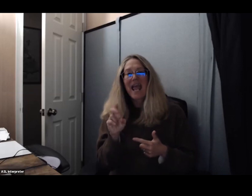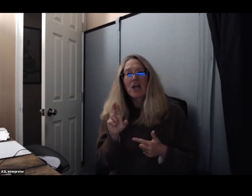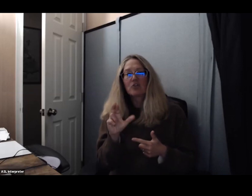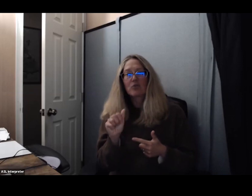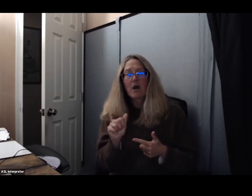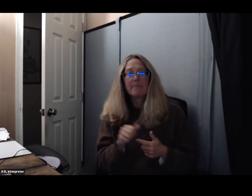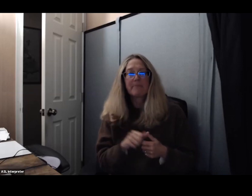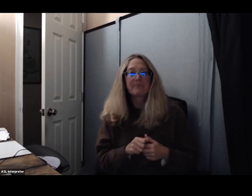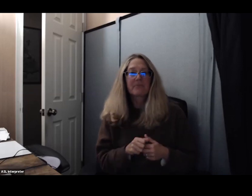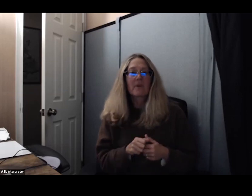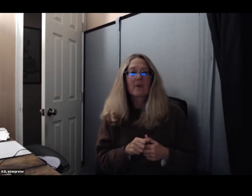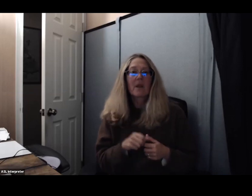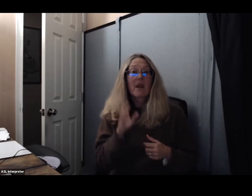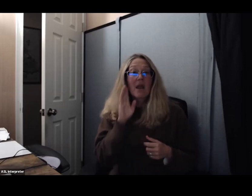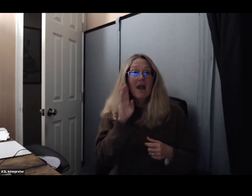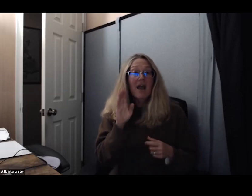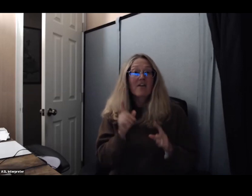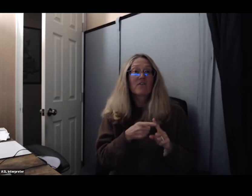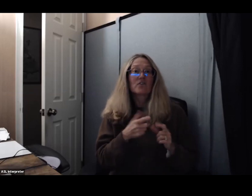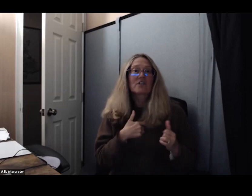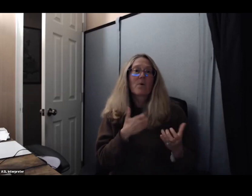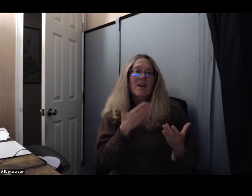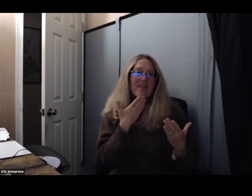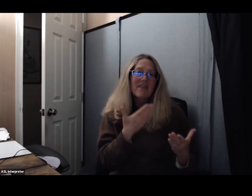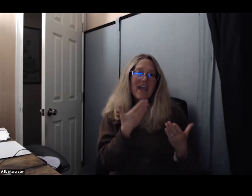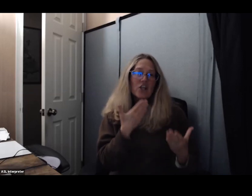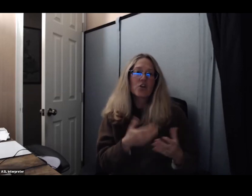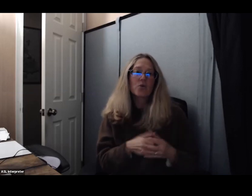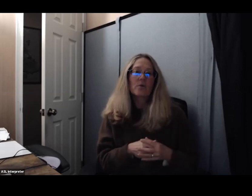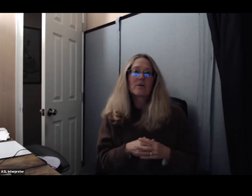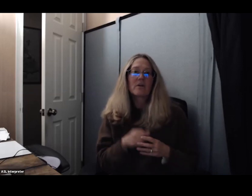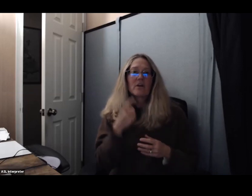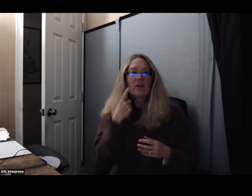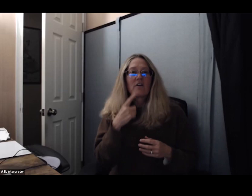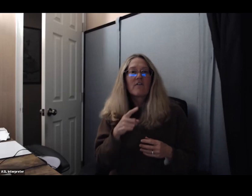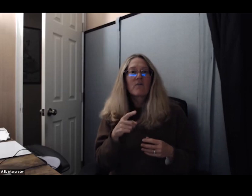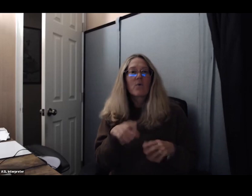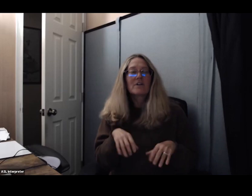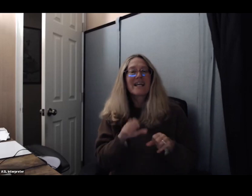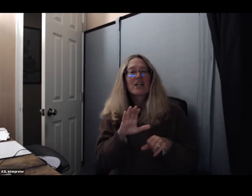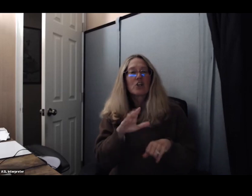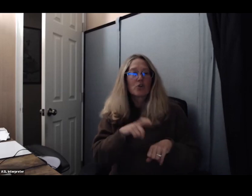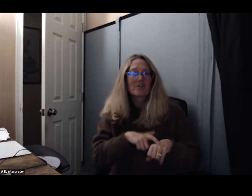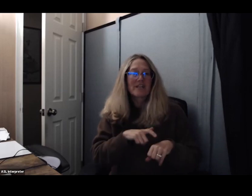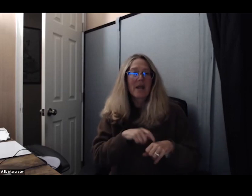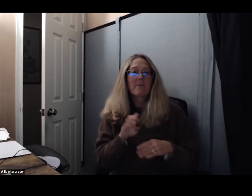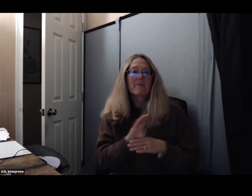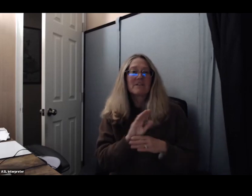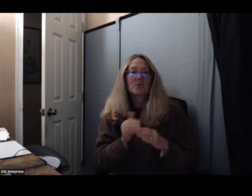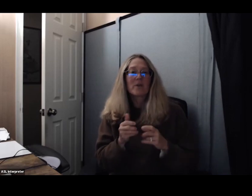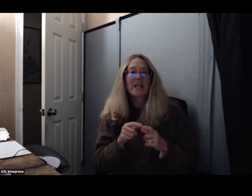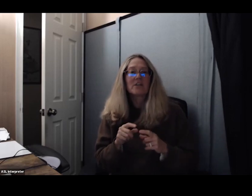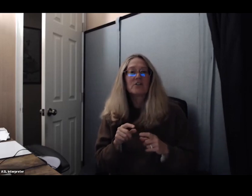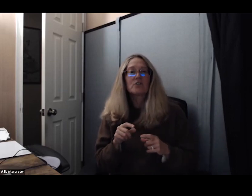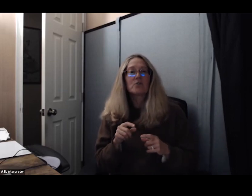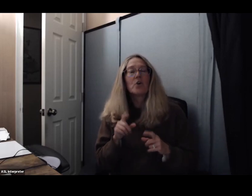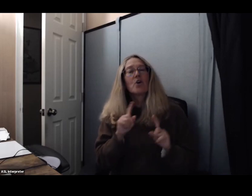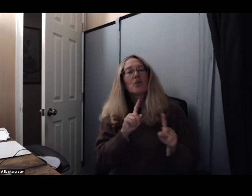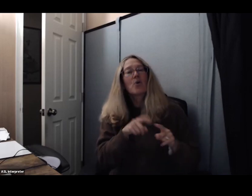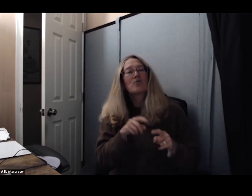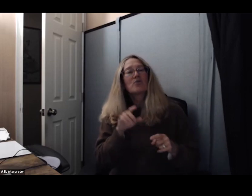Yeah, hi, board members. I first of all want to thank you all for taking the time out of your busy weekend to go to the Right to